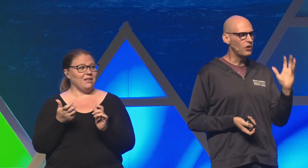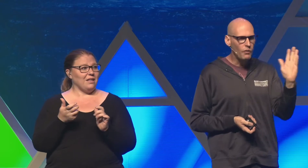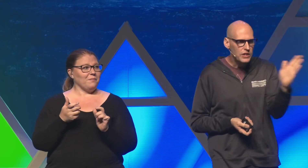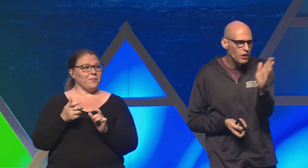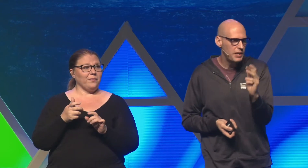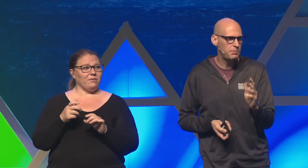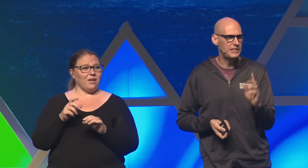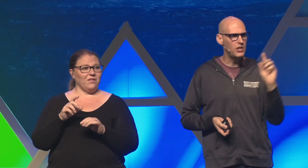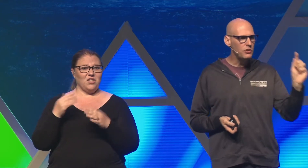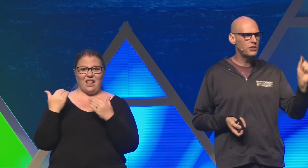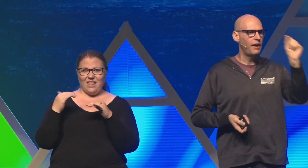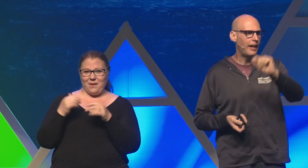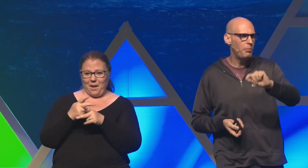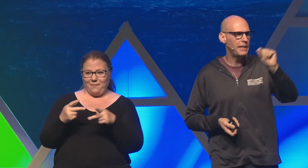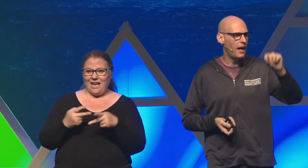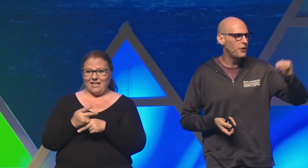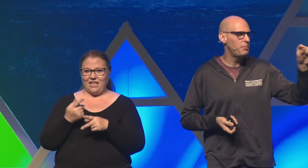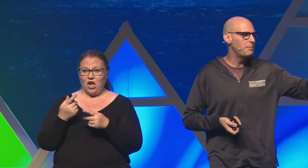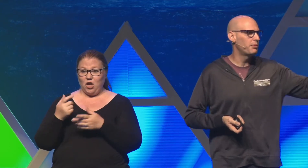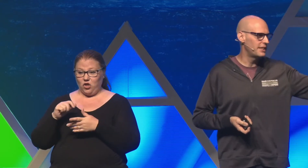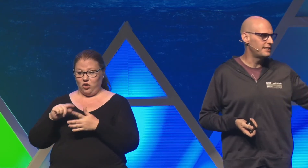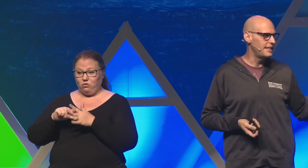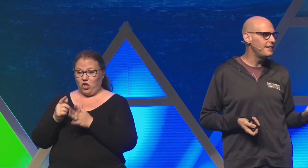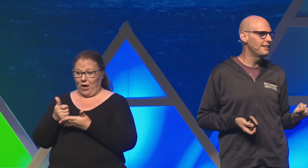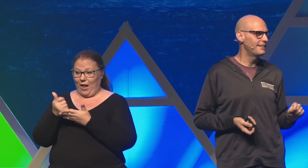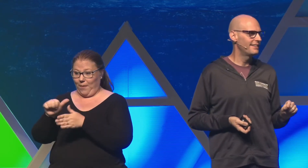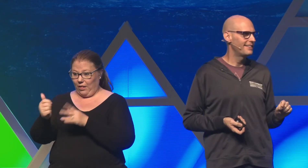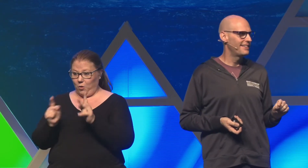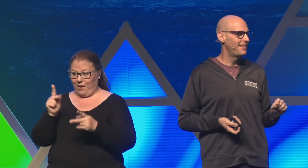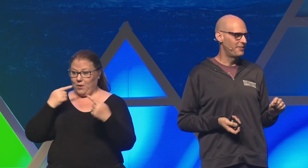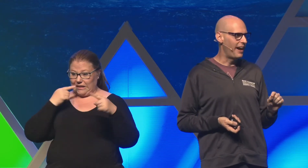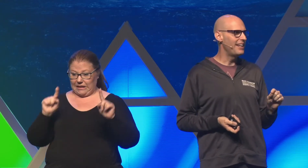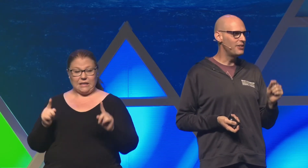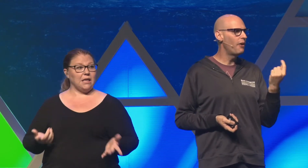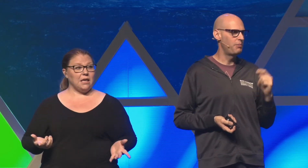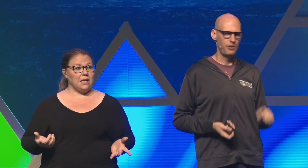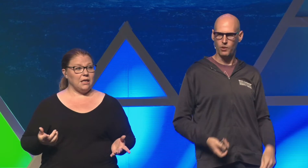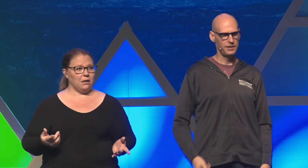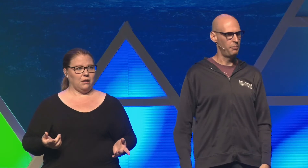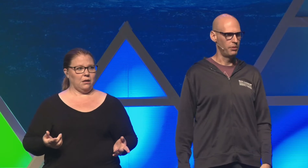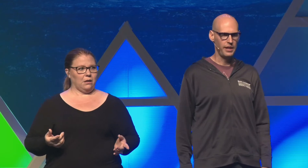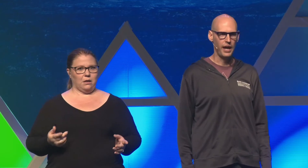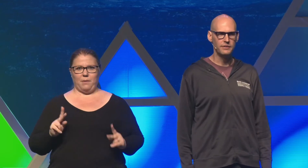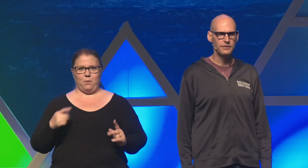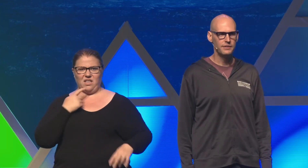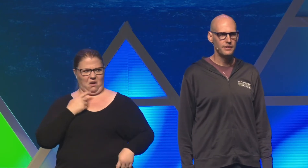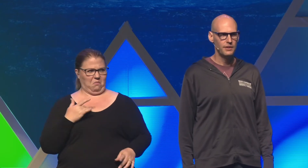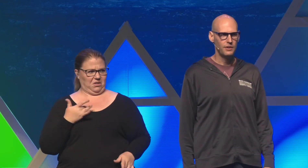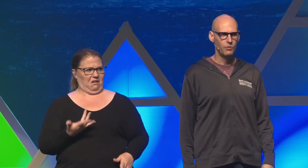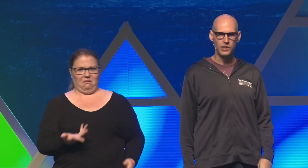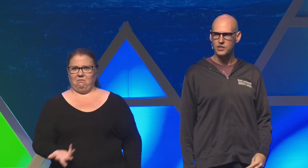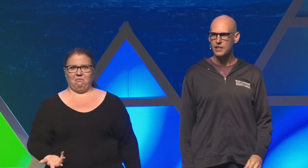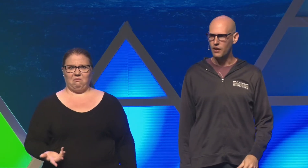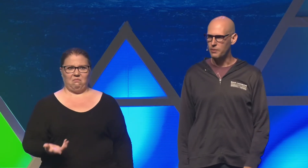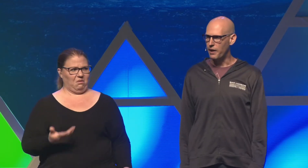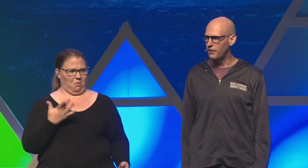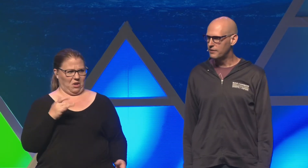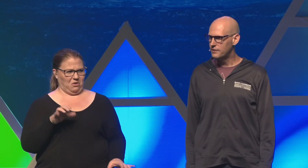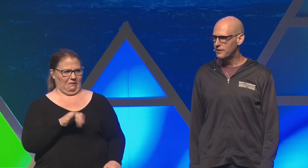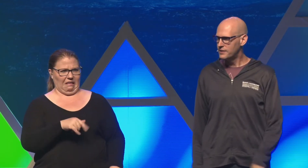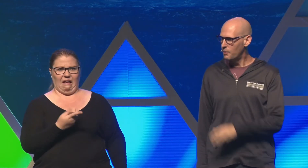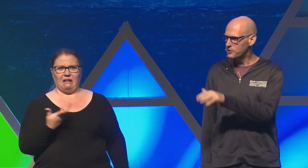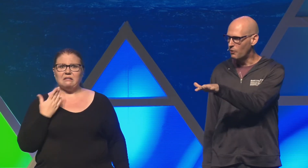there's only so many spots, and you start helping other people succeed, right? You know, like, what's up with that? What's she all